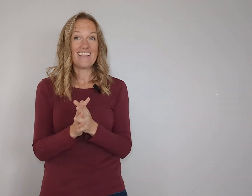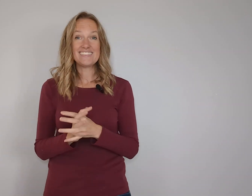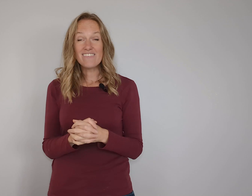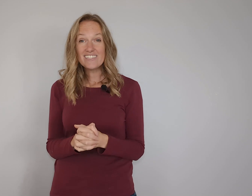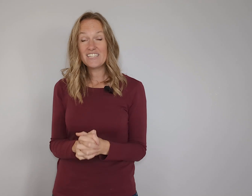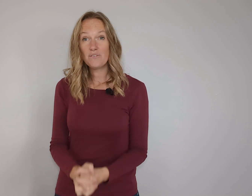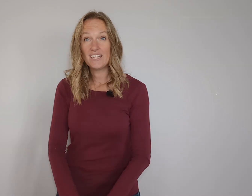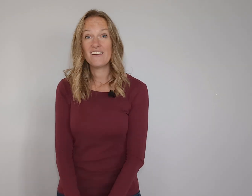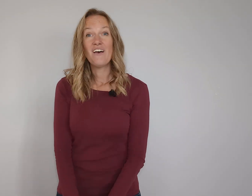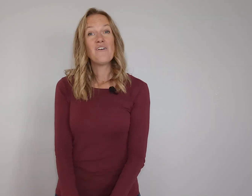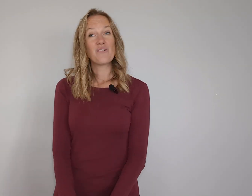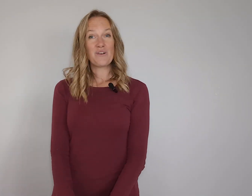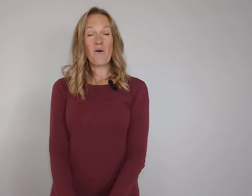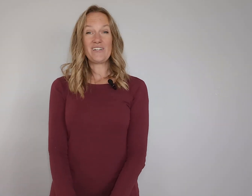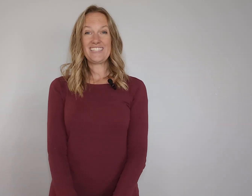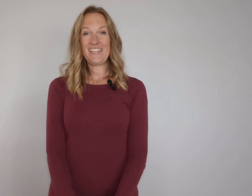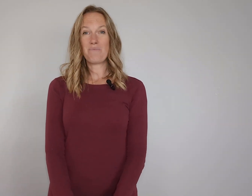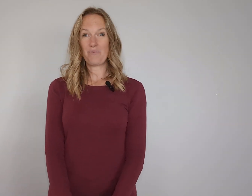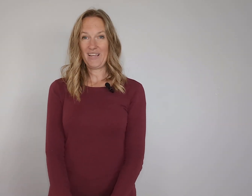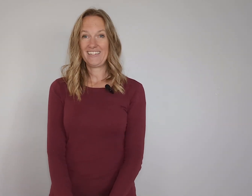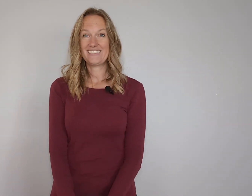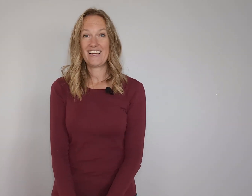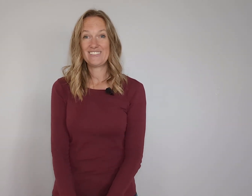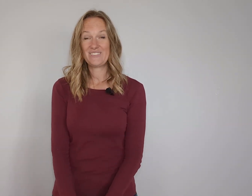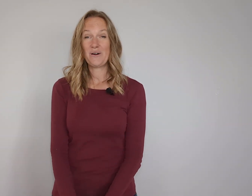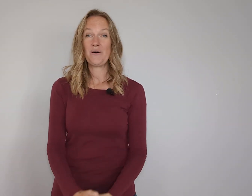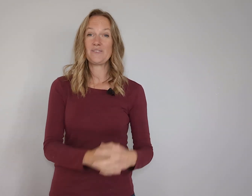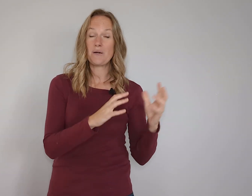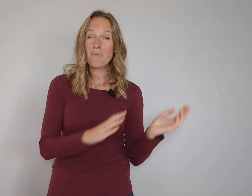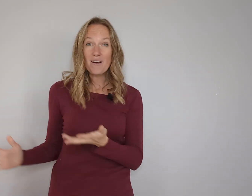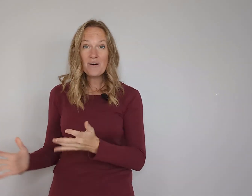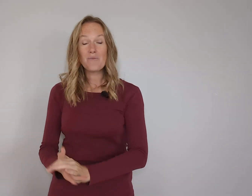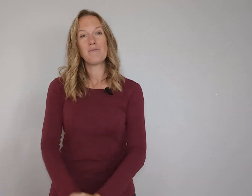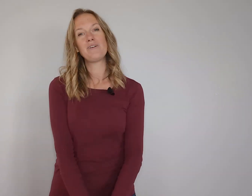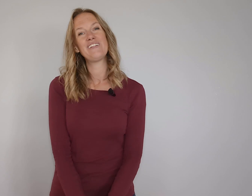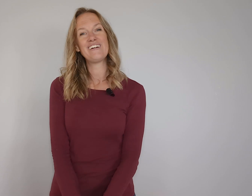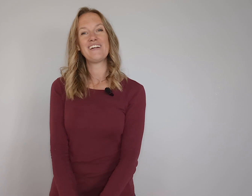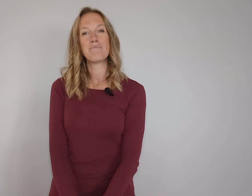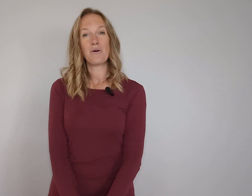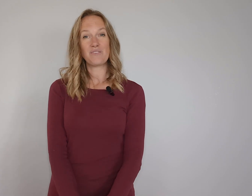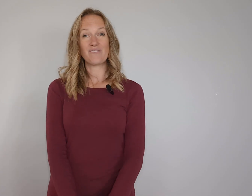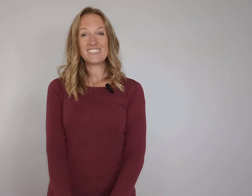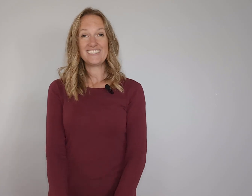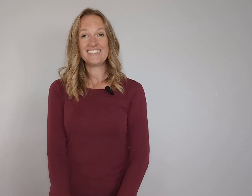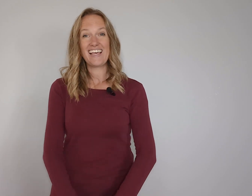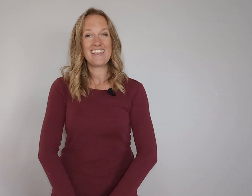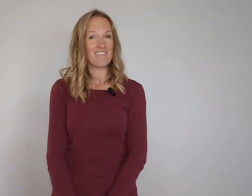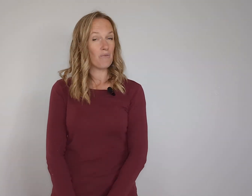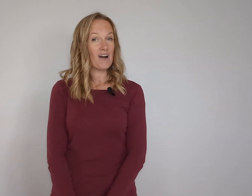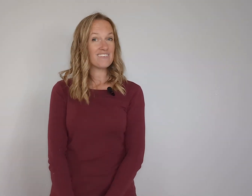And that's everything you need for the chorus and the bridge. So tomorrow we will learn both the verses and then we'll walk